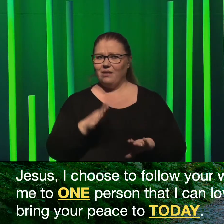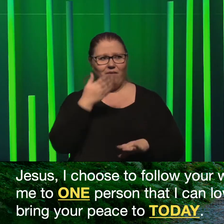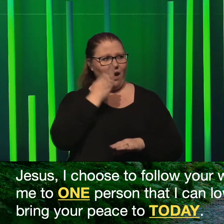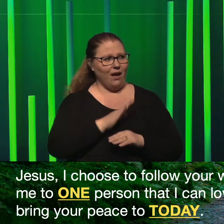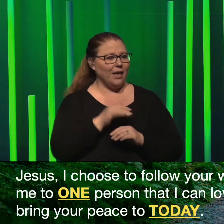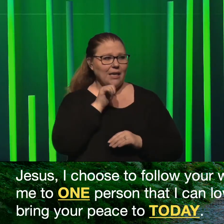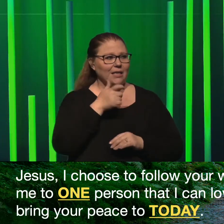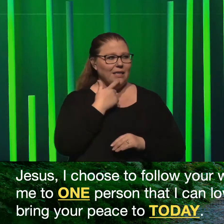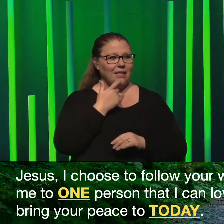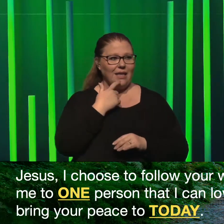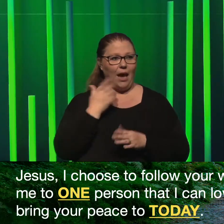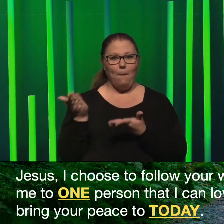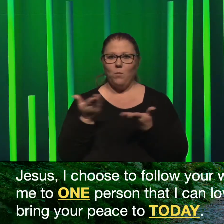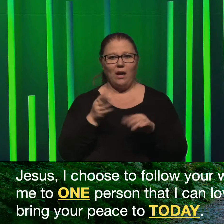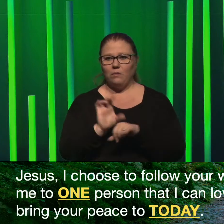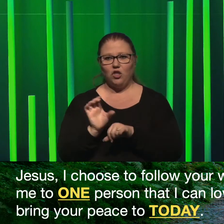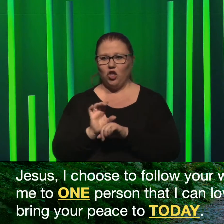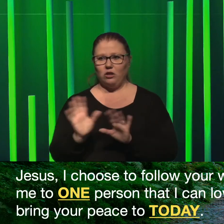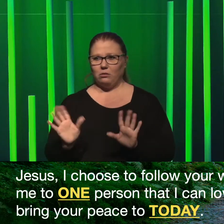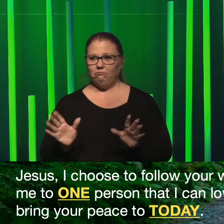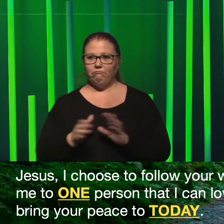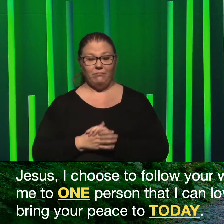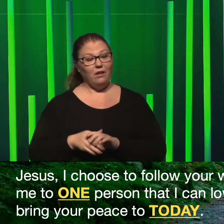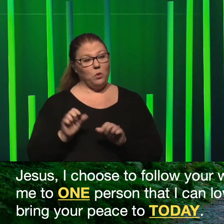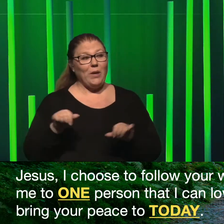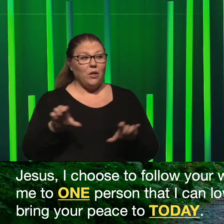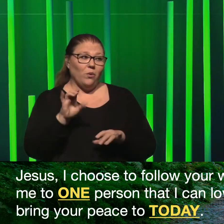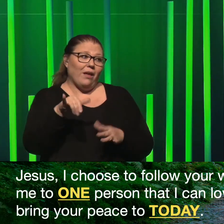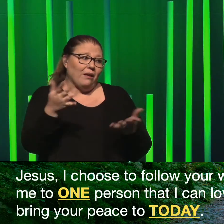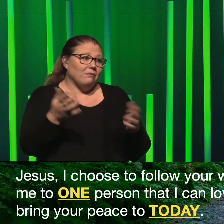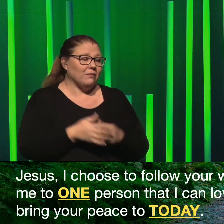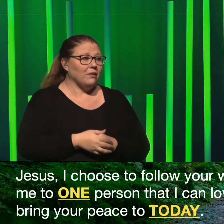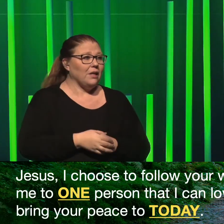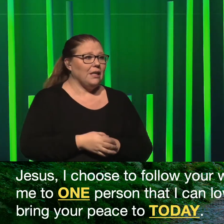Notice it doesn't say bring them to church. I mean, you're welcome to do that.